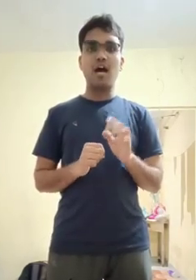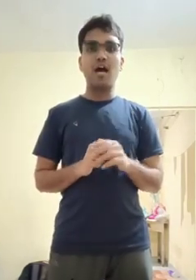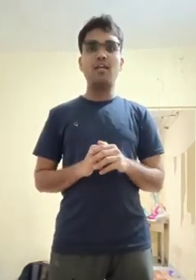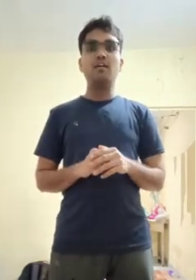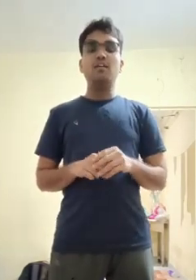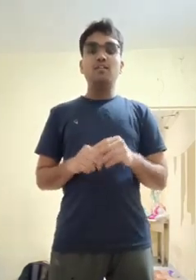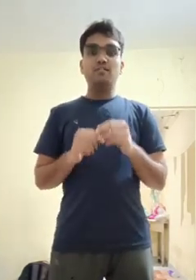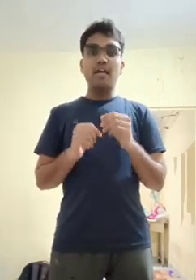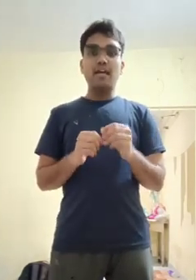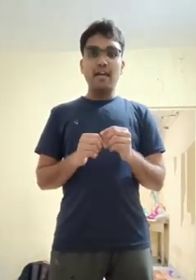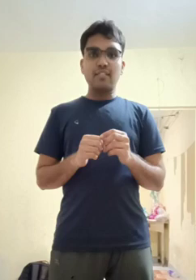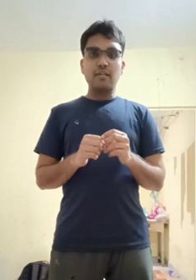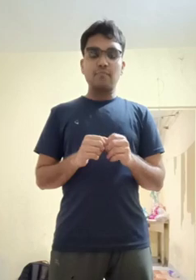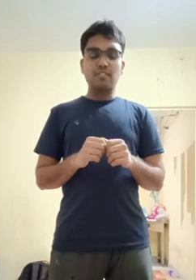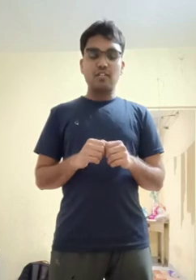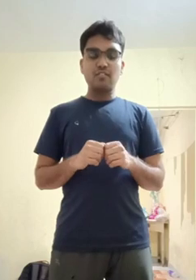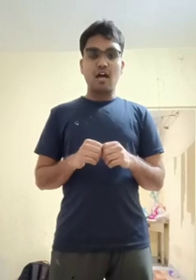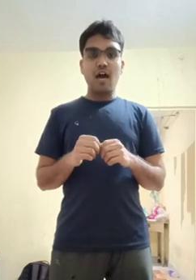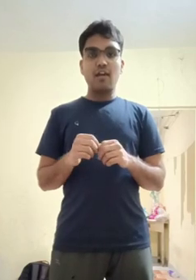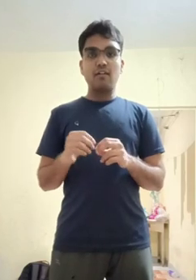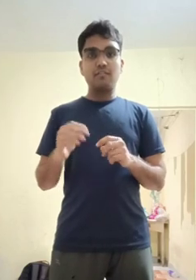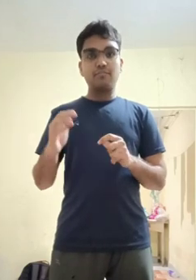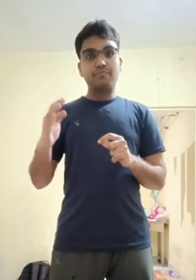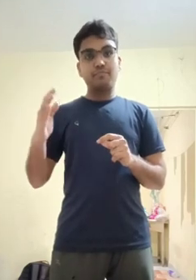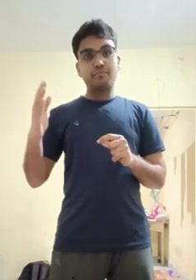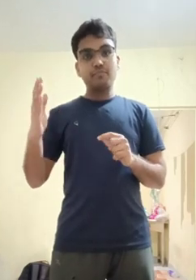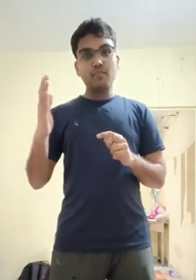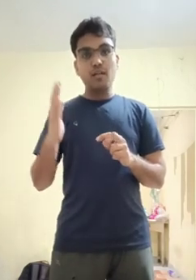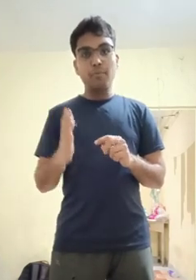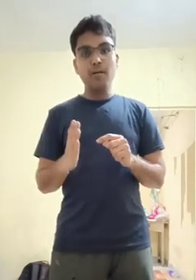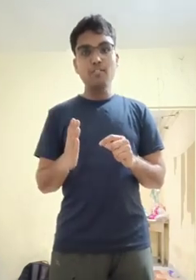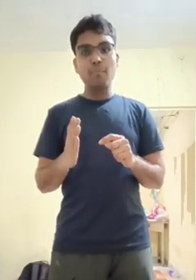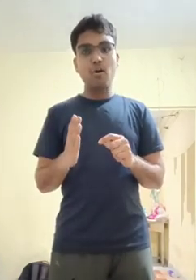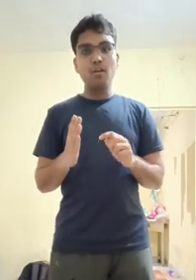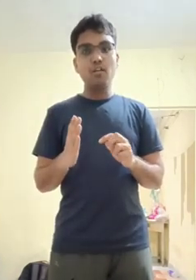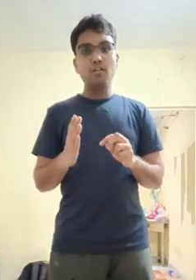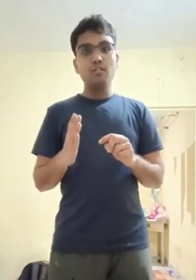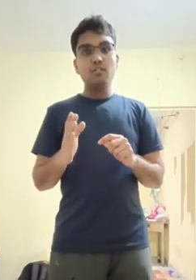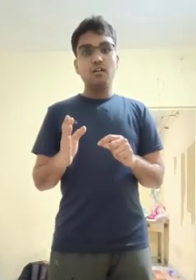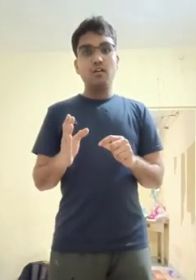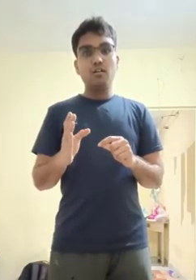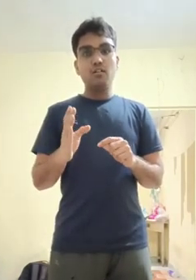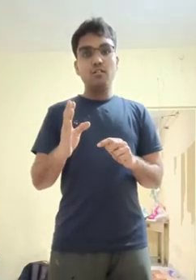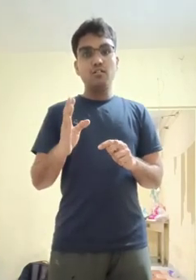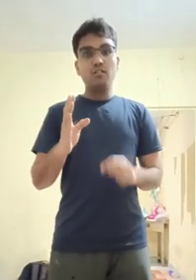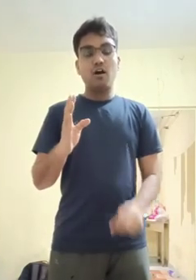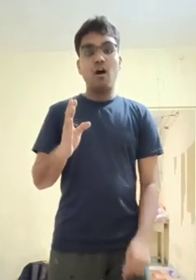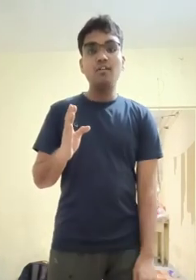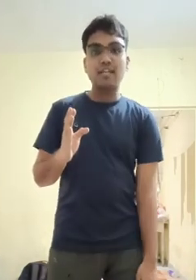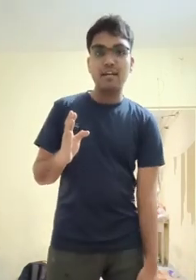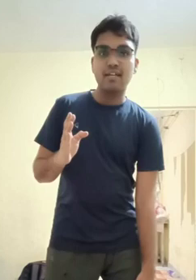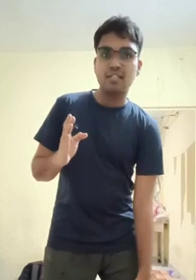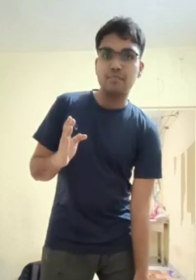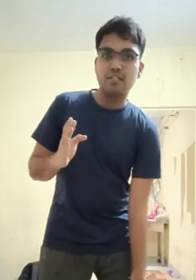are, checked exceptions are, first of all checked exceptions